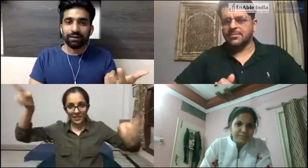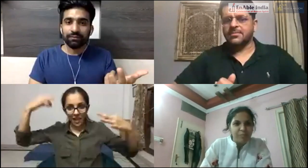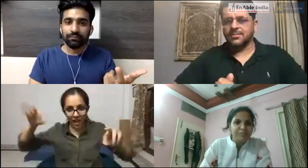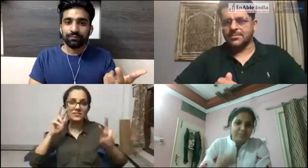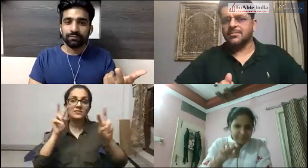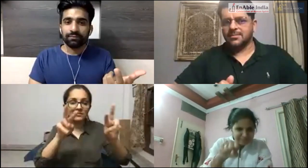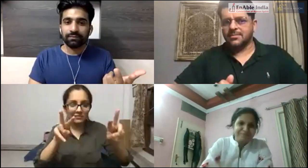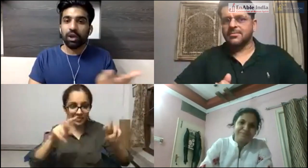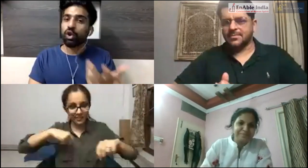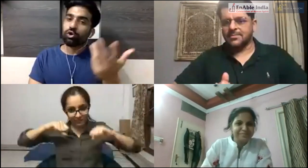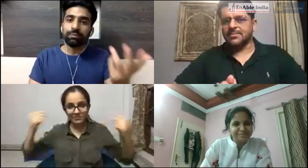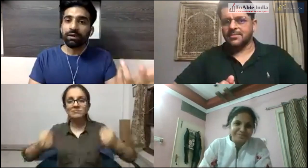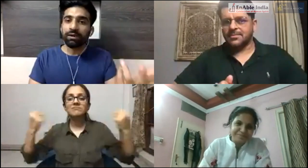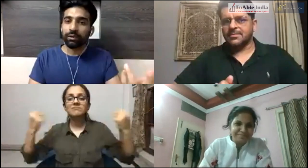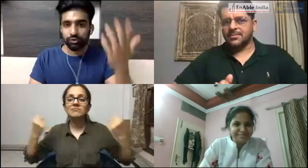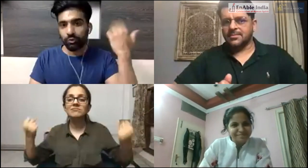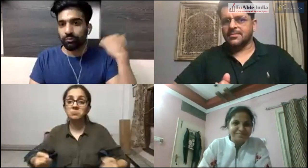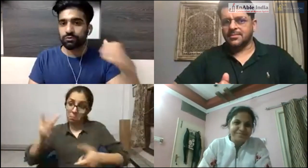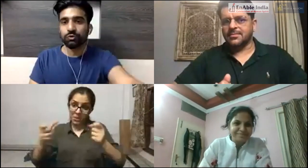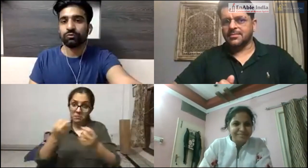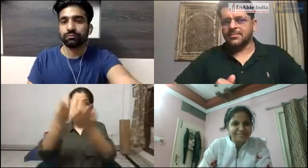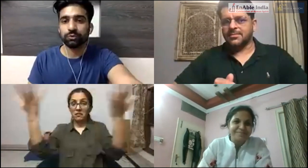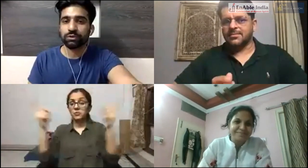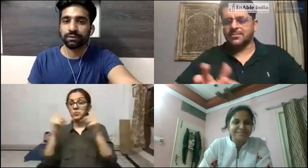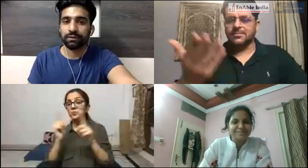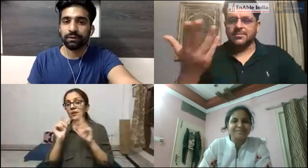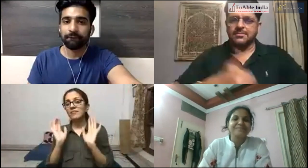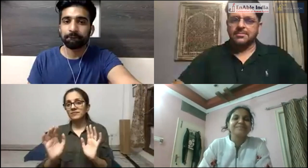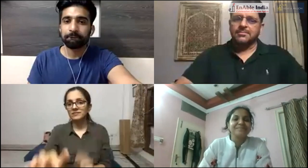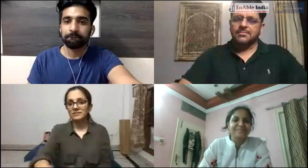that. A lot of people are doing it. So do that.